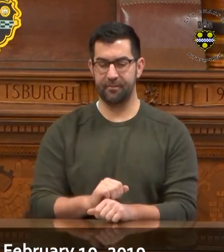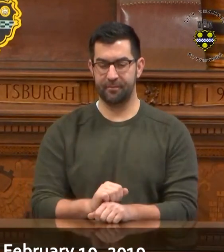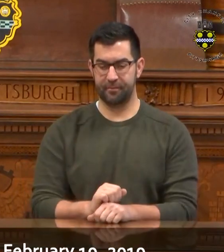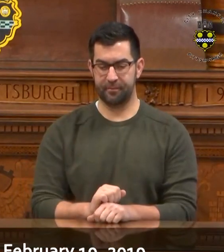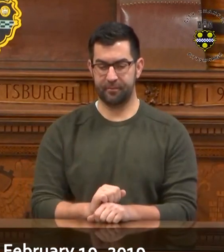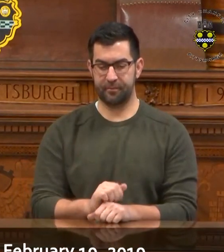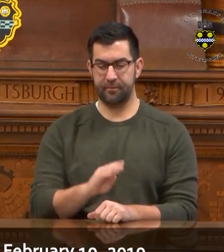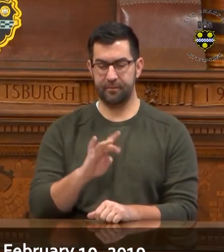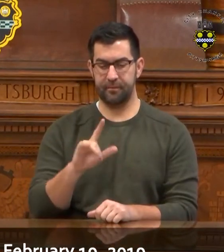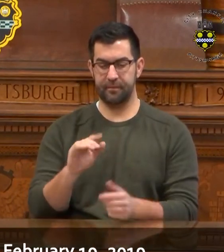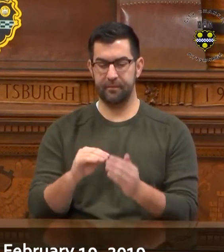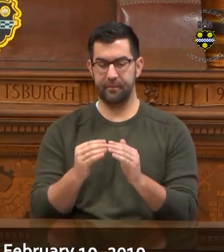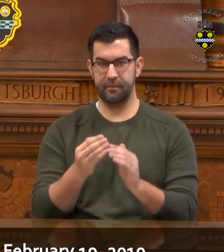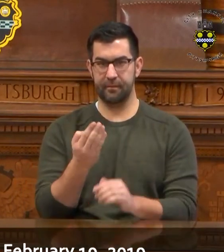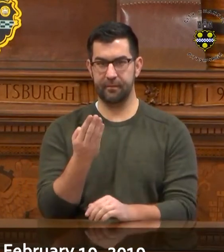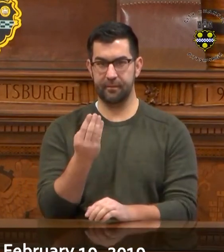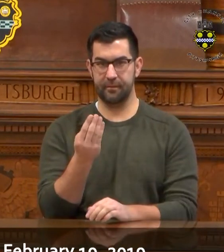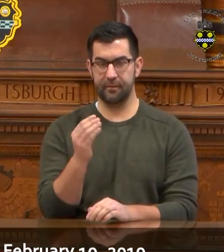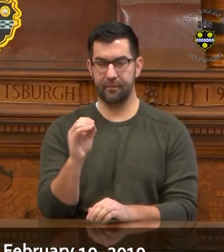Bill Number